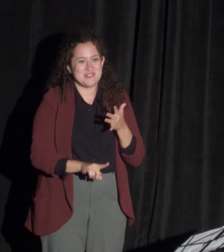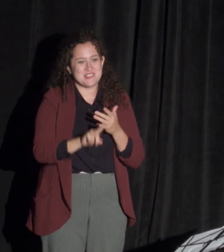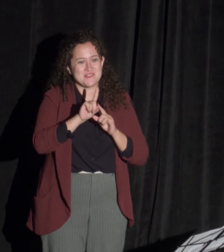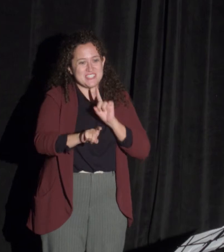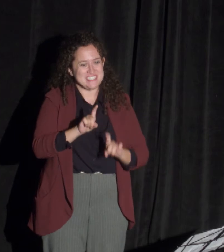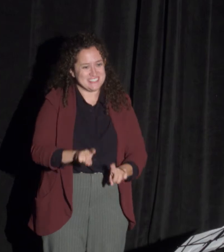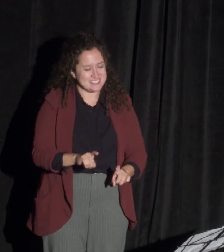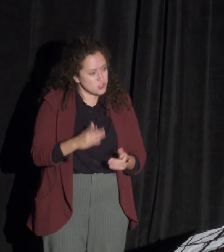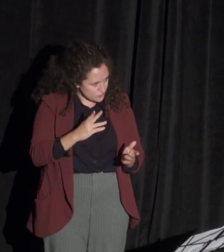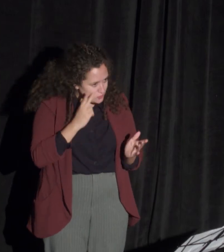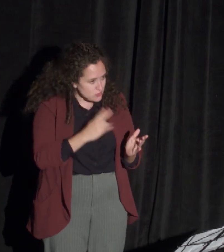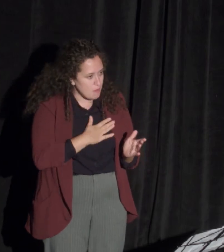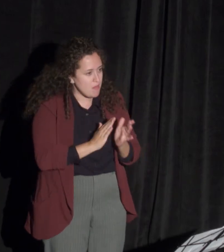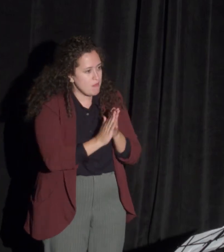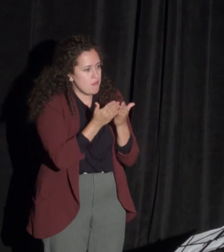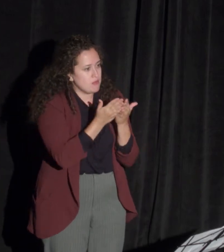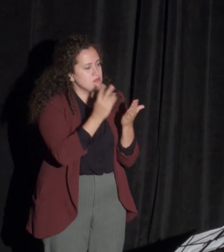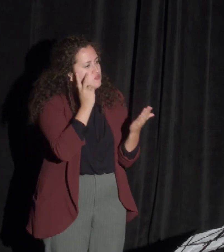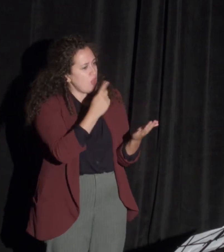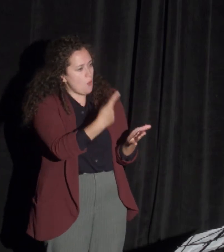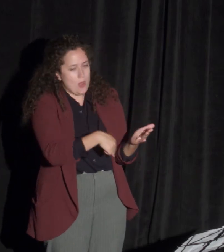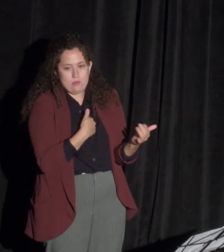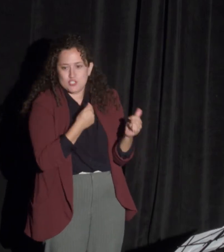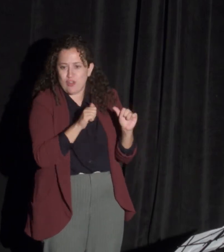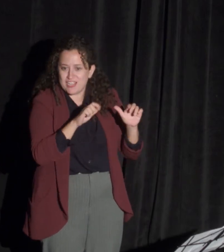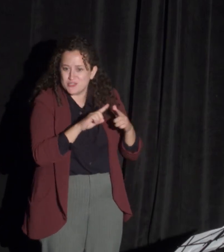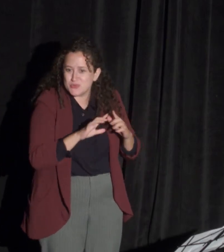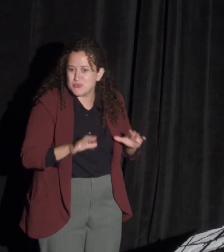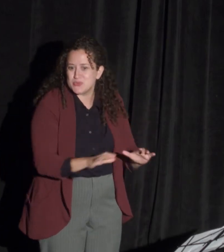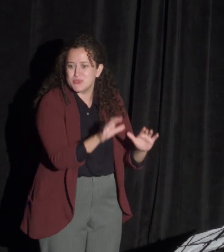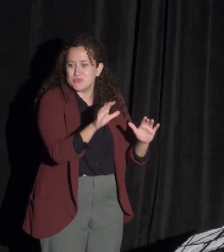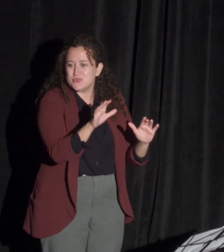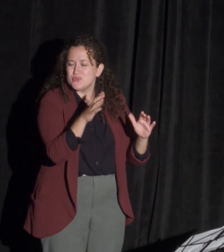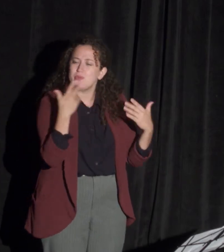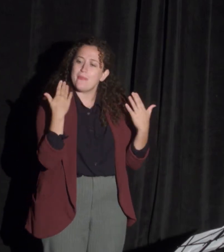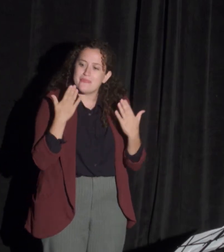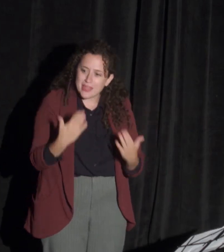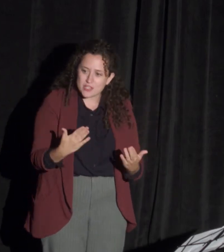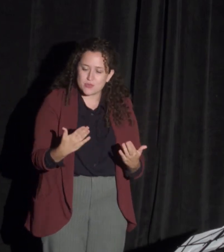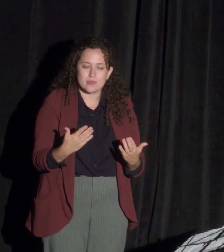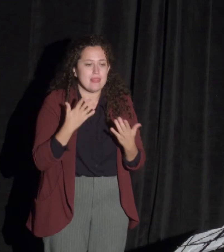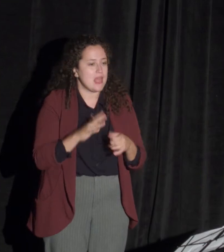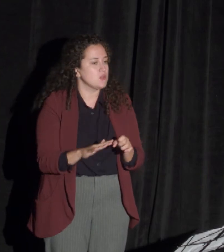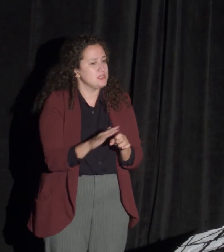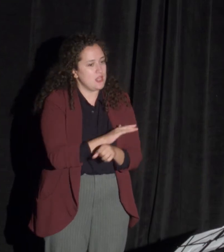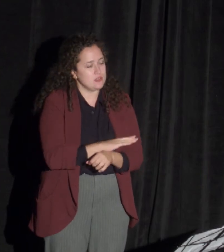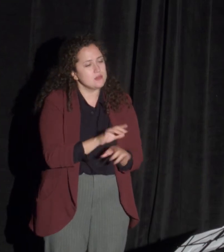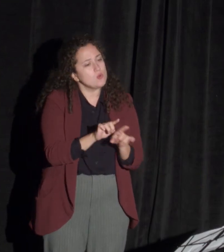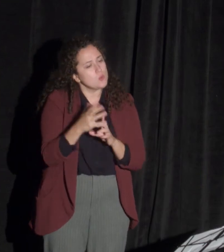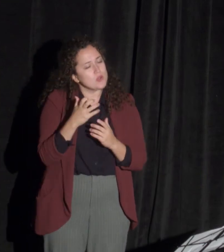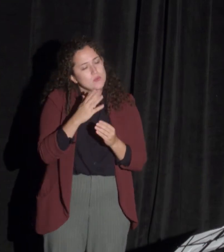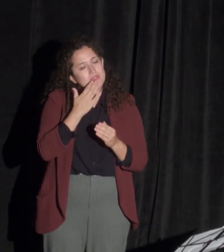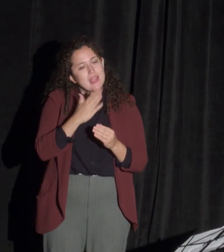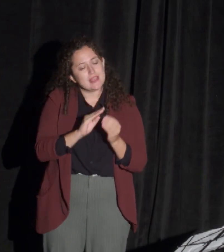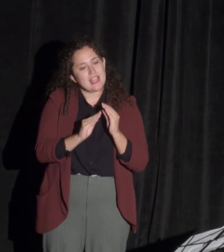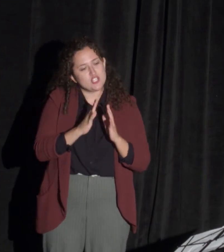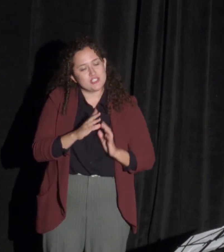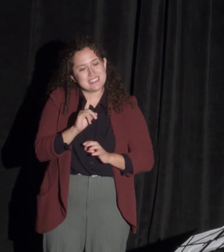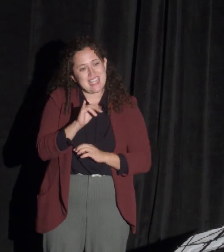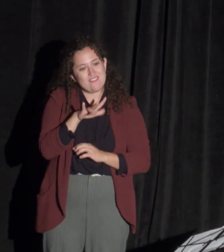do. So thank you entirely. I also want to thank my editor, Devi Pillai, who continues to tell me that I have forgotten to put